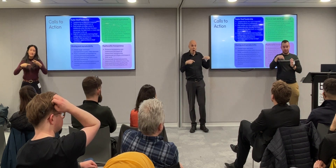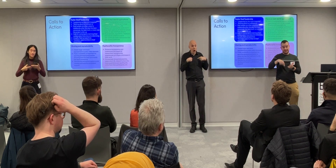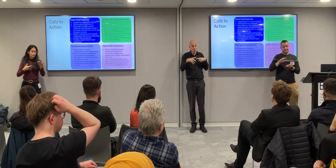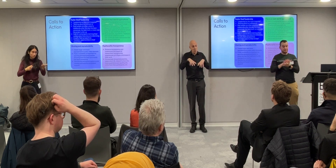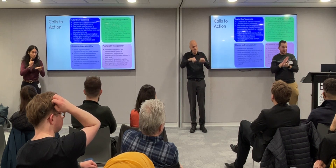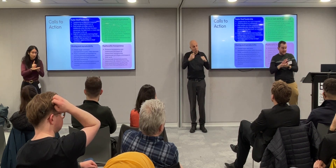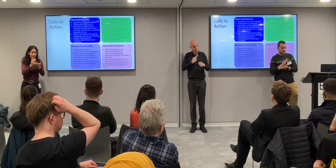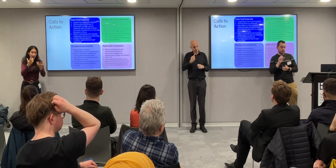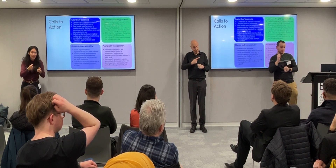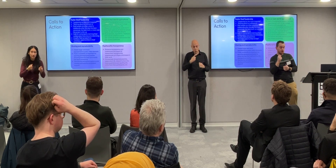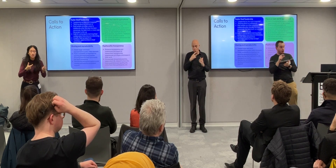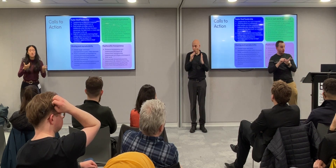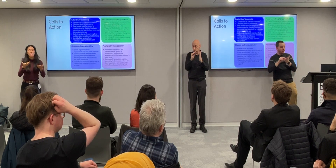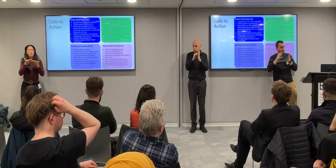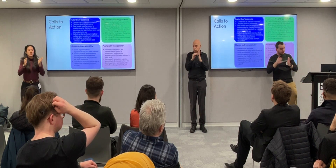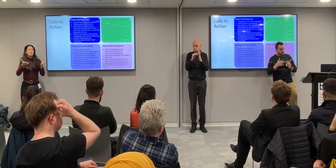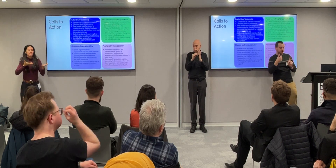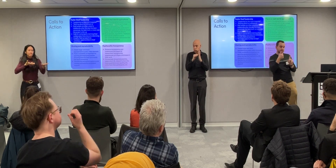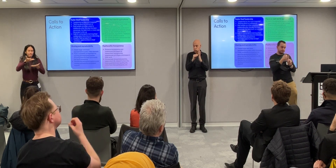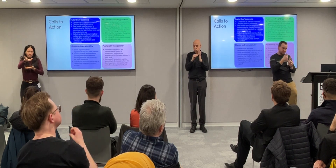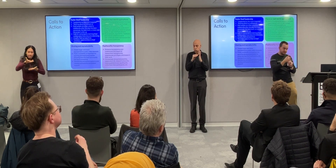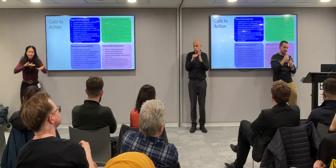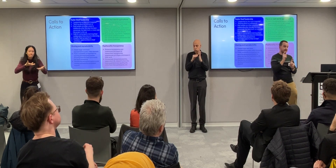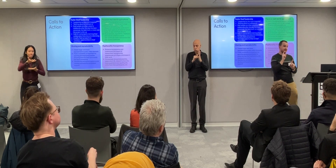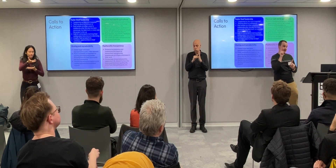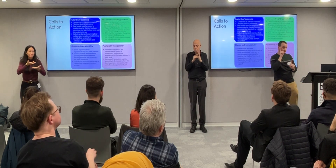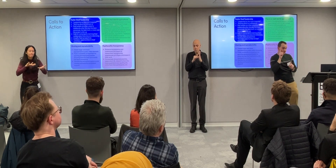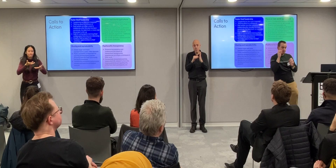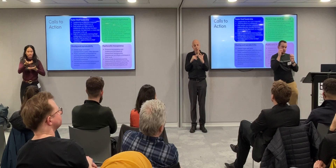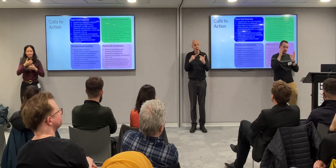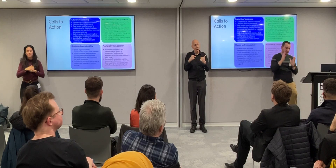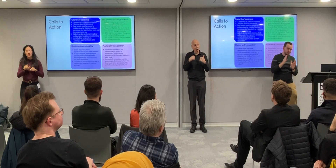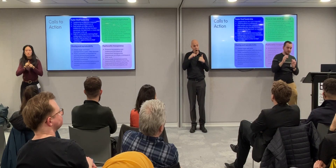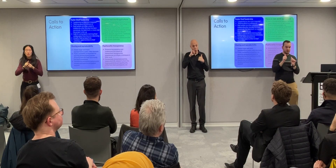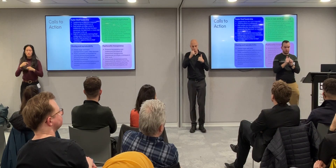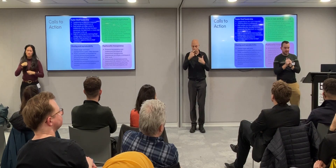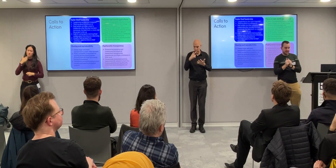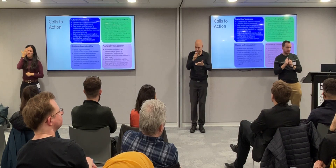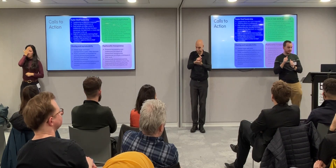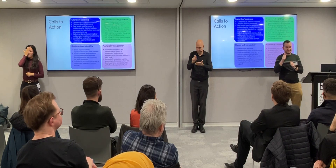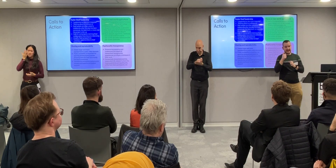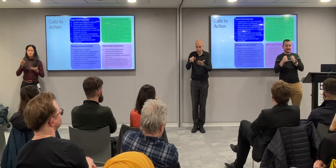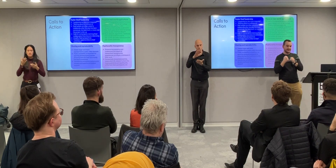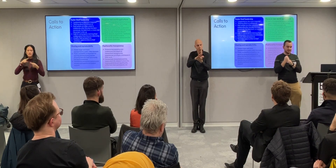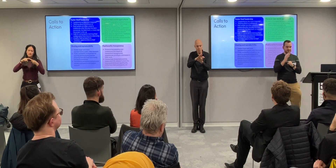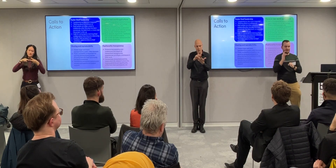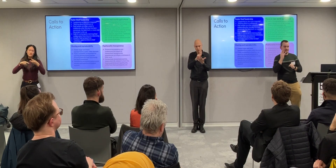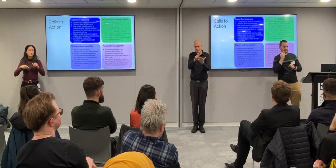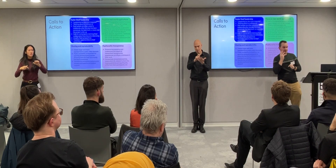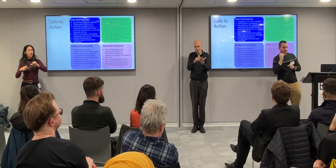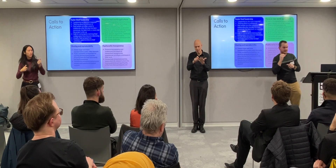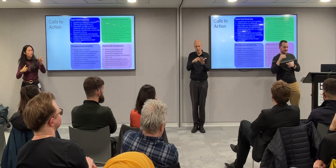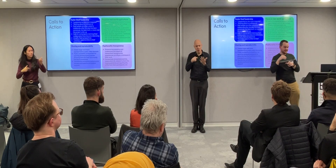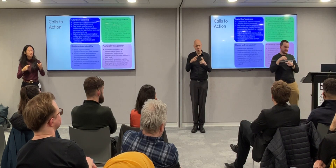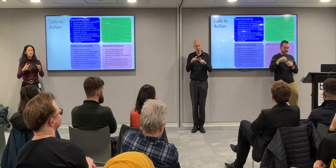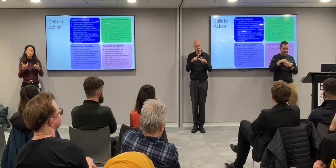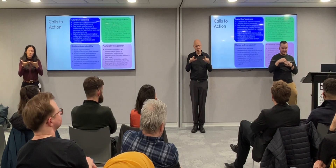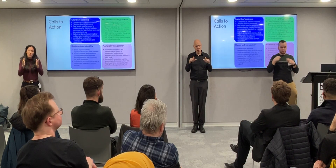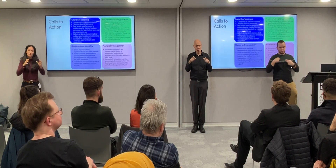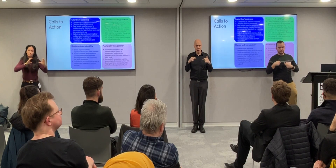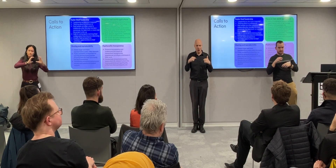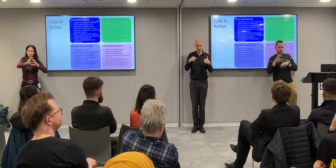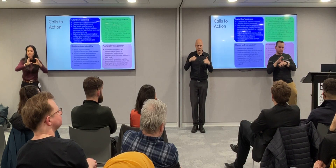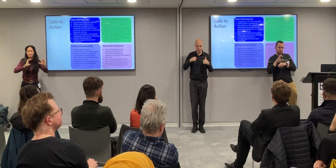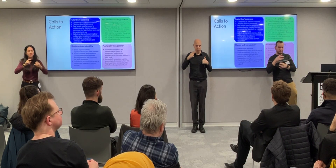document, you know, I will write with my paper. And when I'm writing papers, I'll write things like, I am a